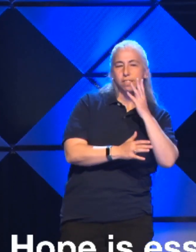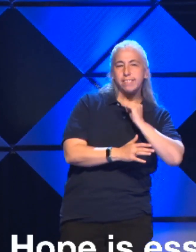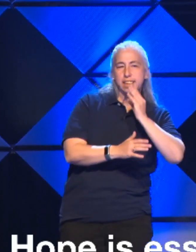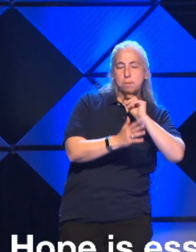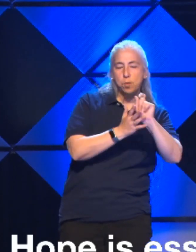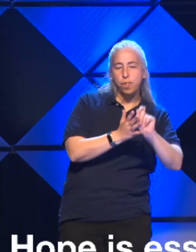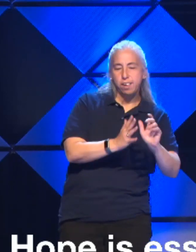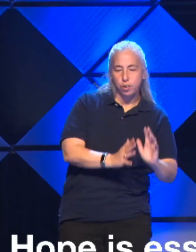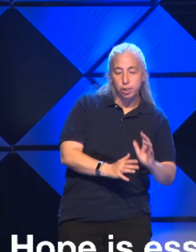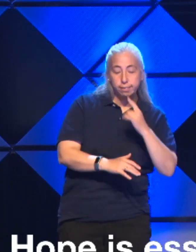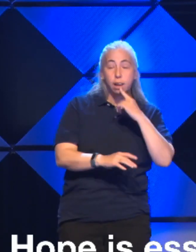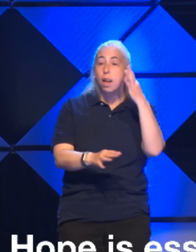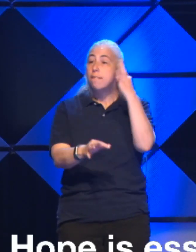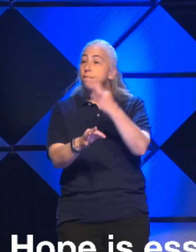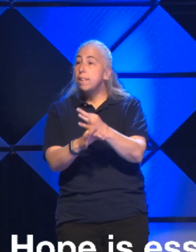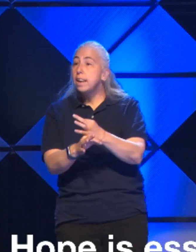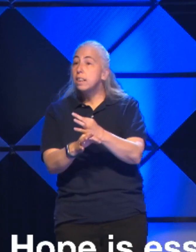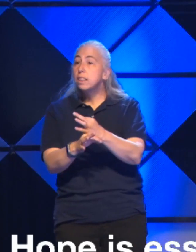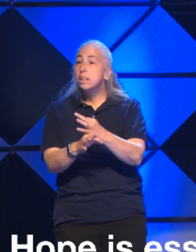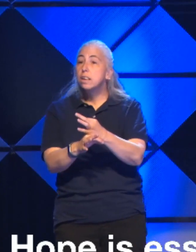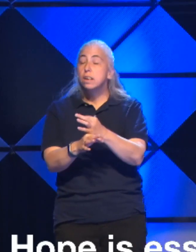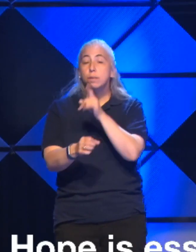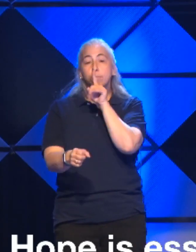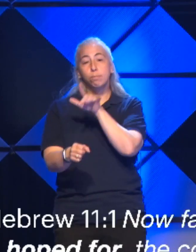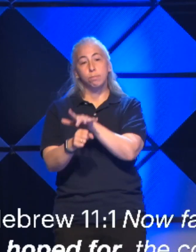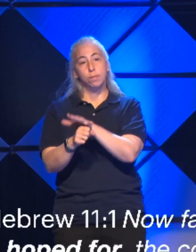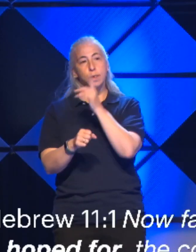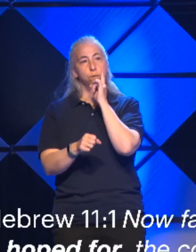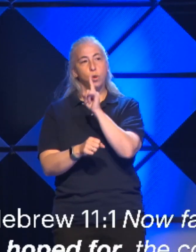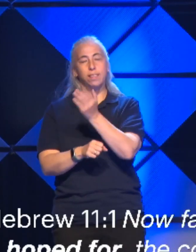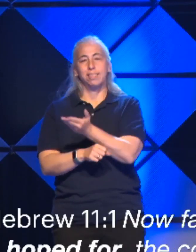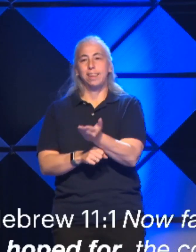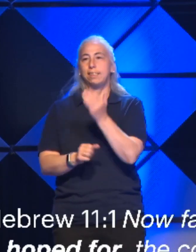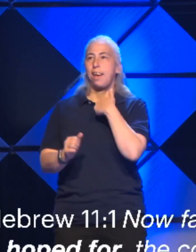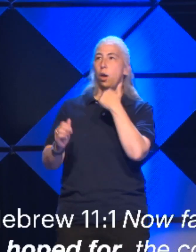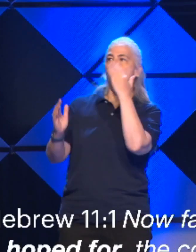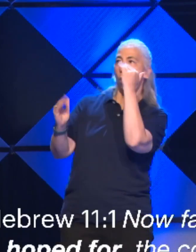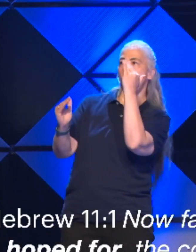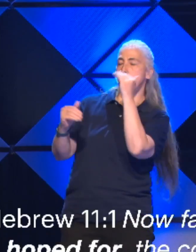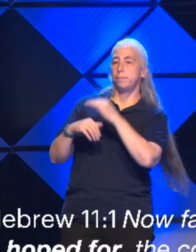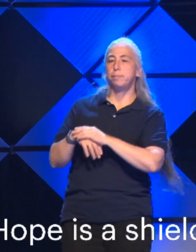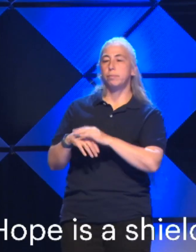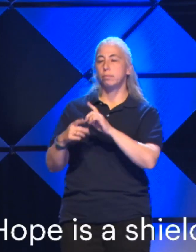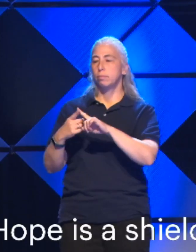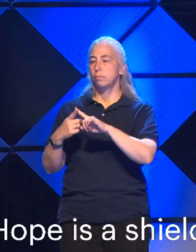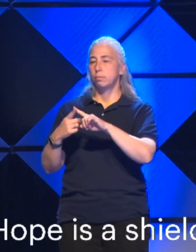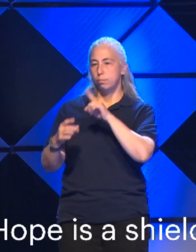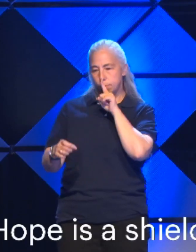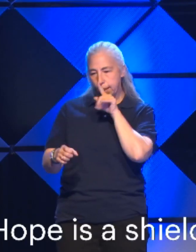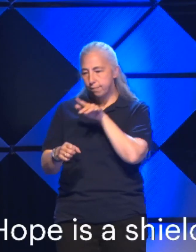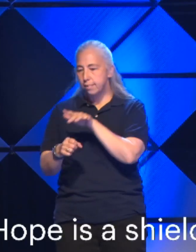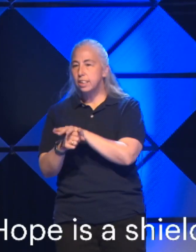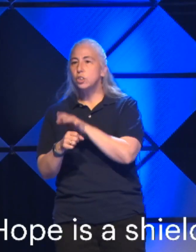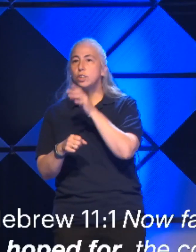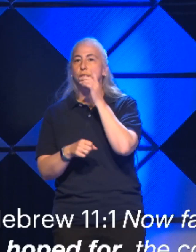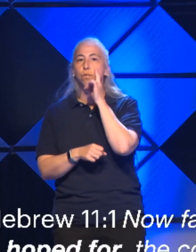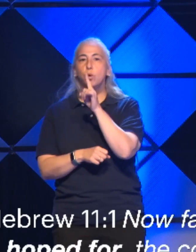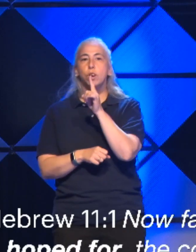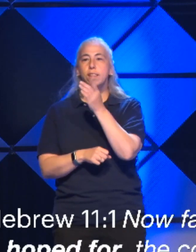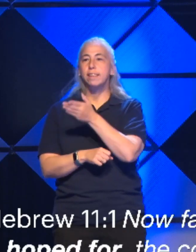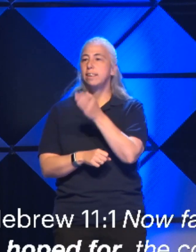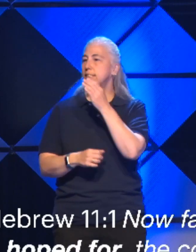faith is the insurance of things hoped for, the conviction of things not